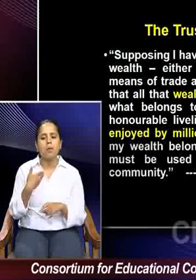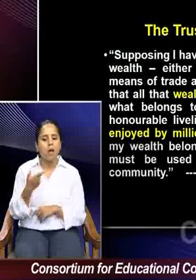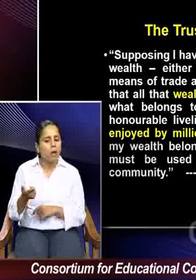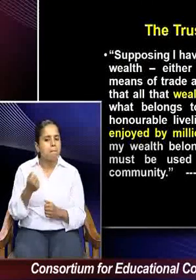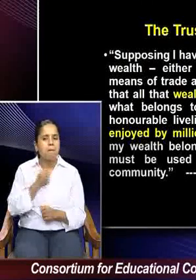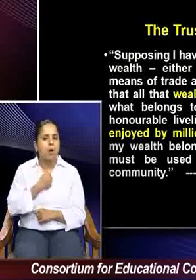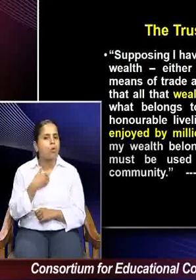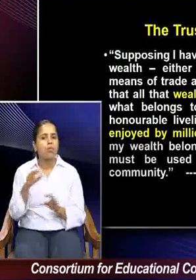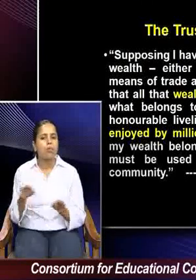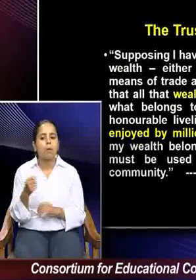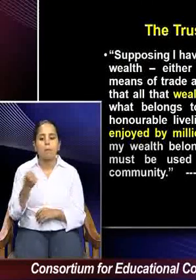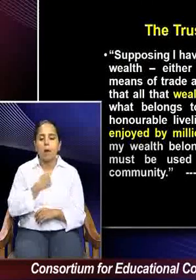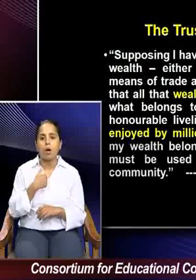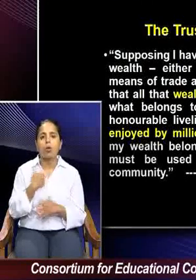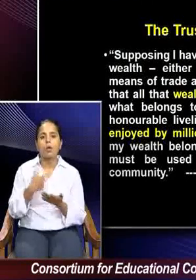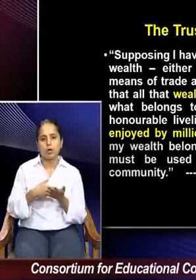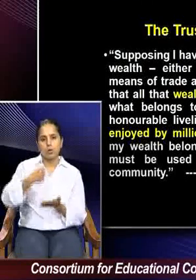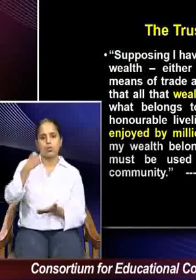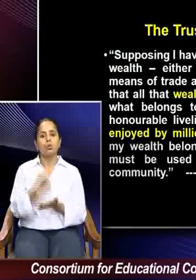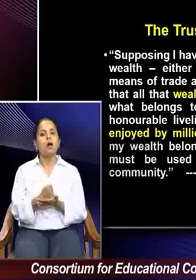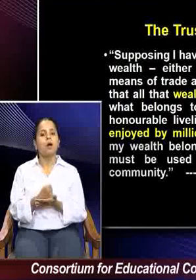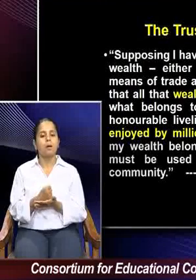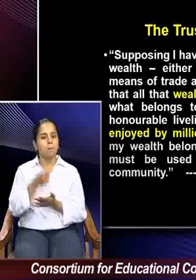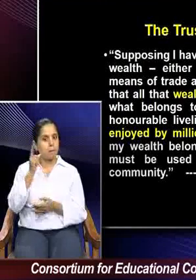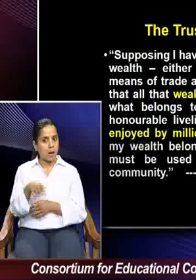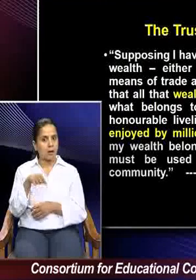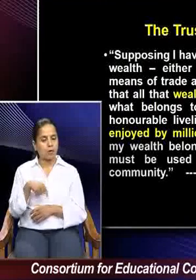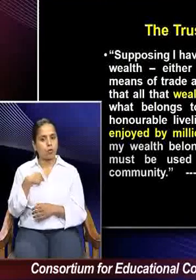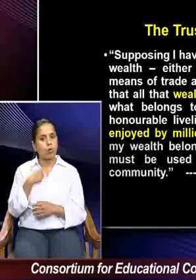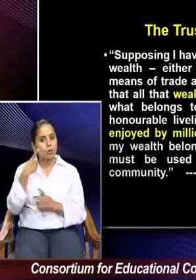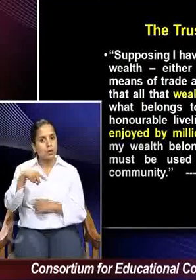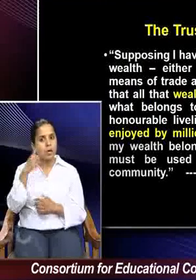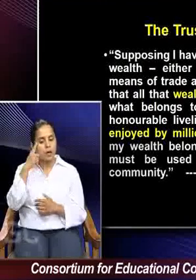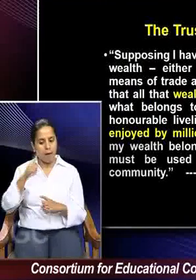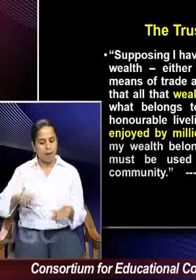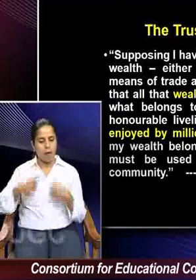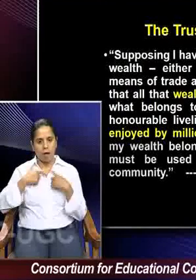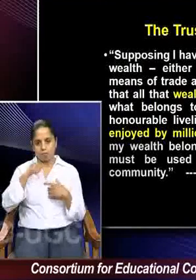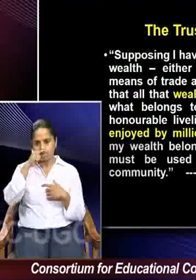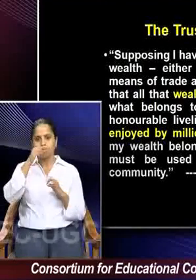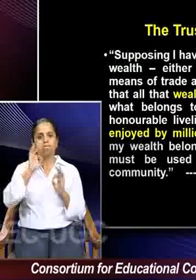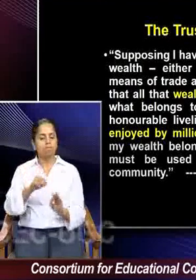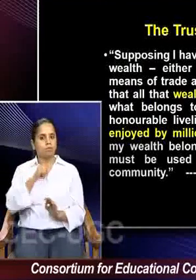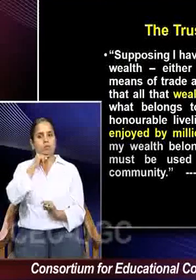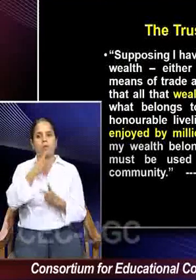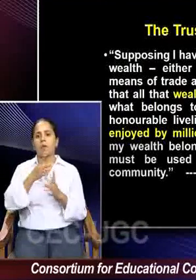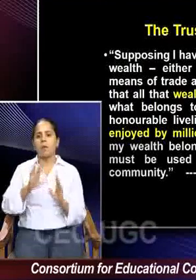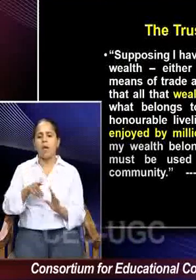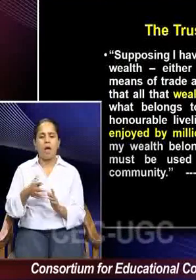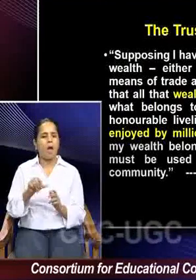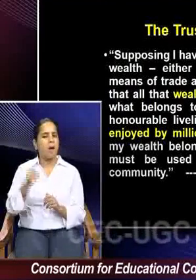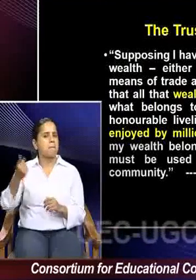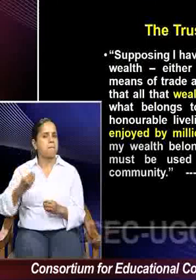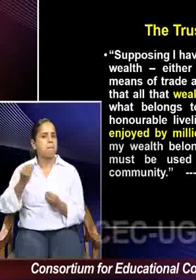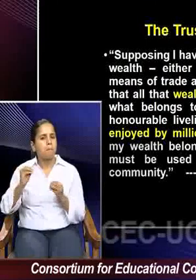belongs to me is the right to an honorable livelihood, no better than that